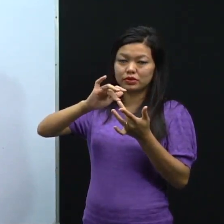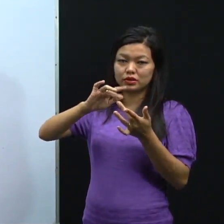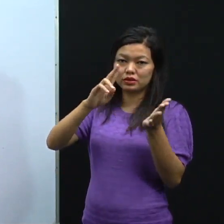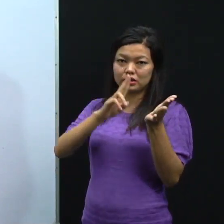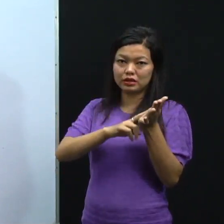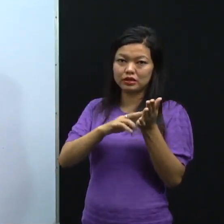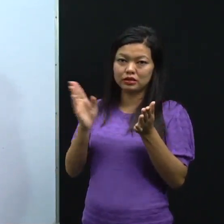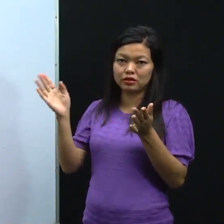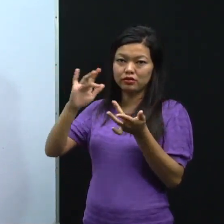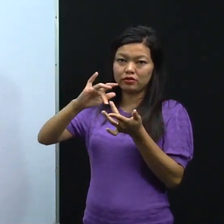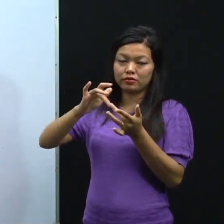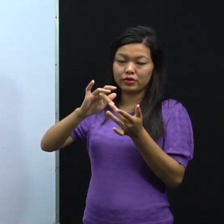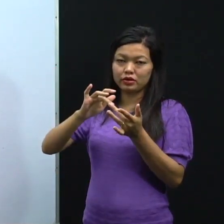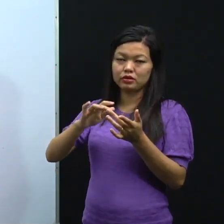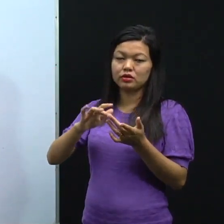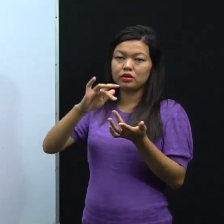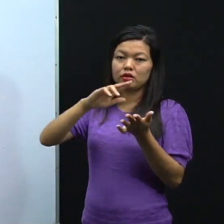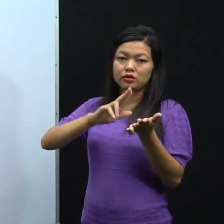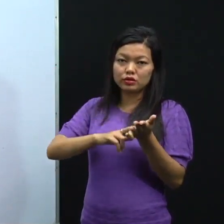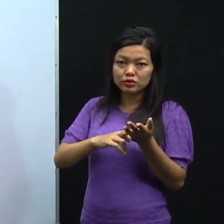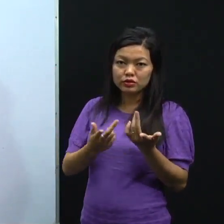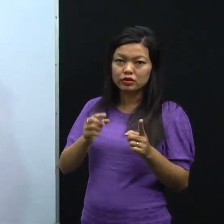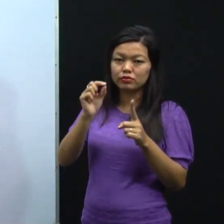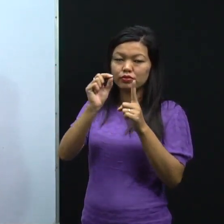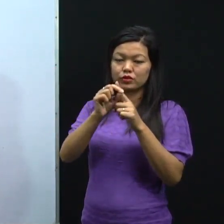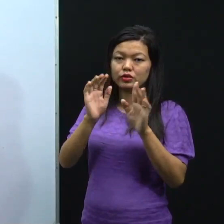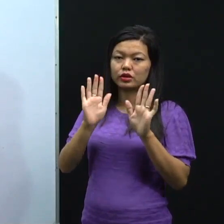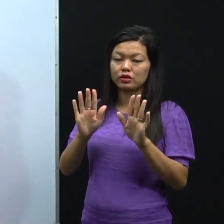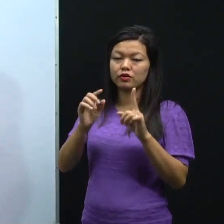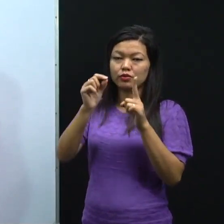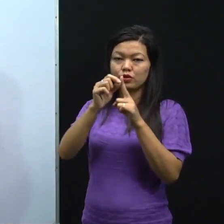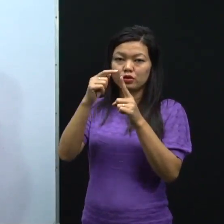nucleus, and now we have here neutrons and protons, right? We have